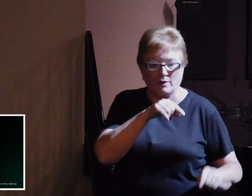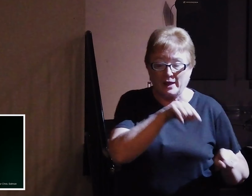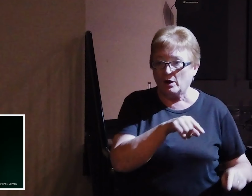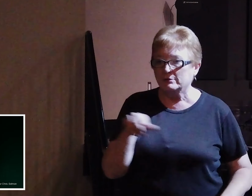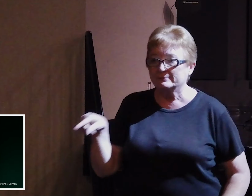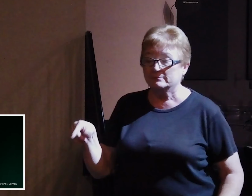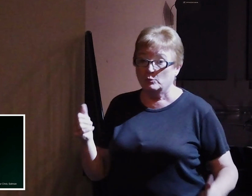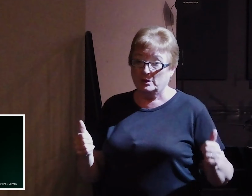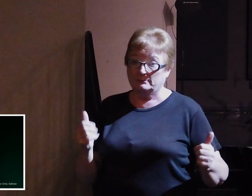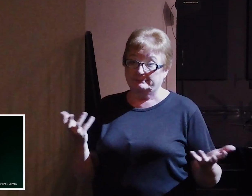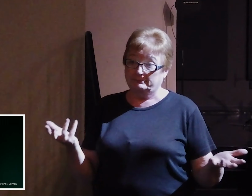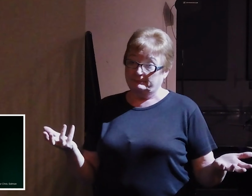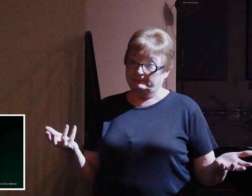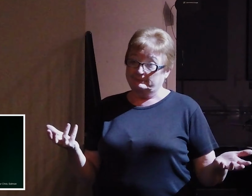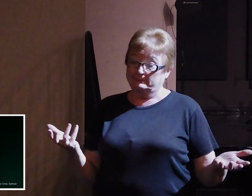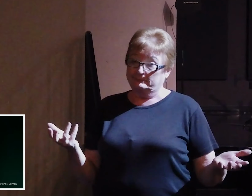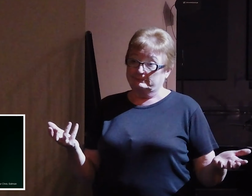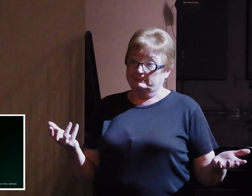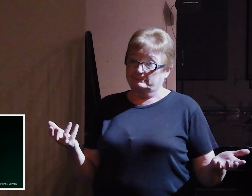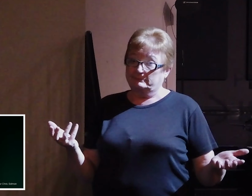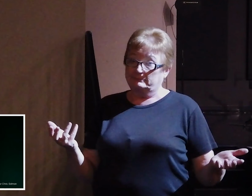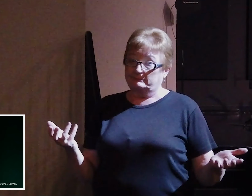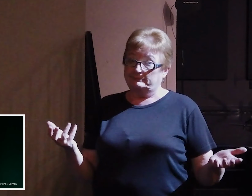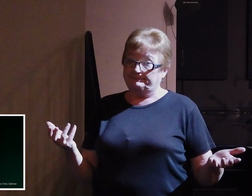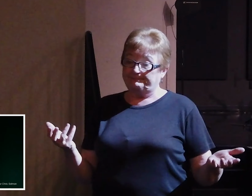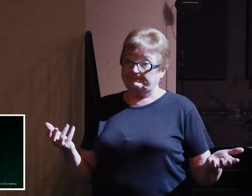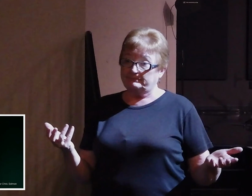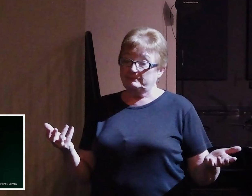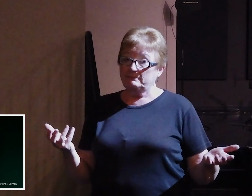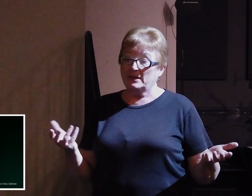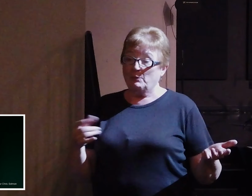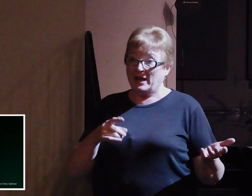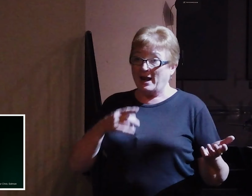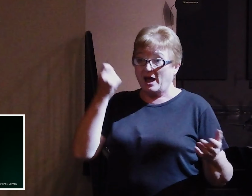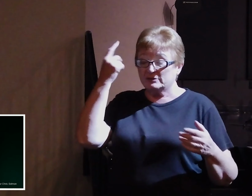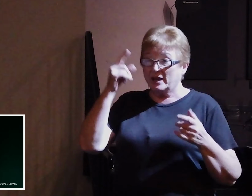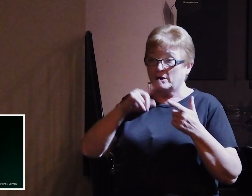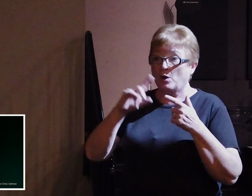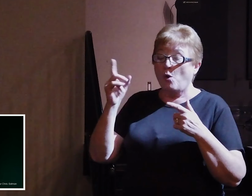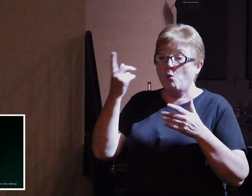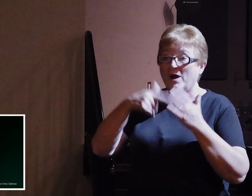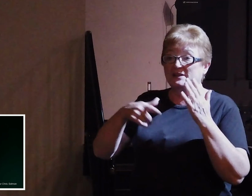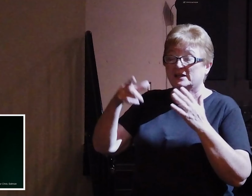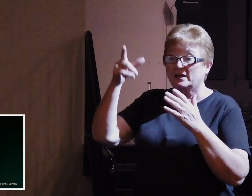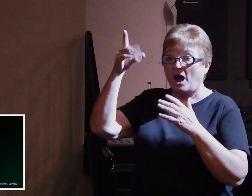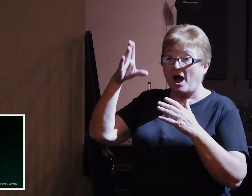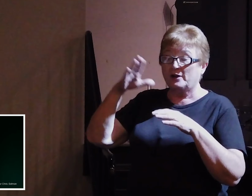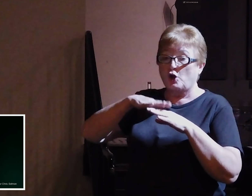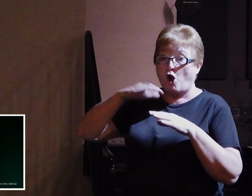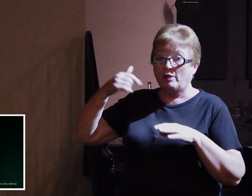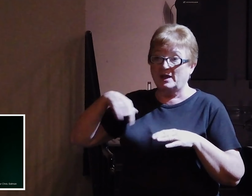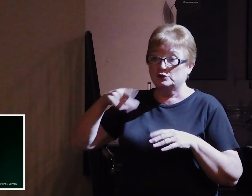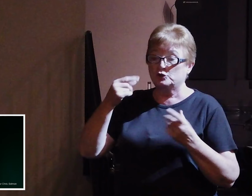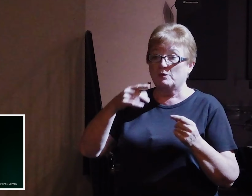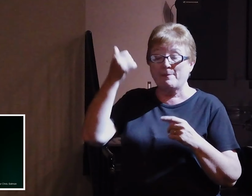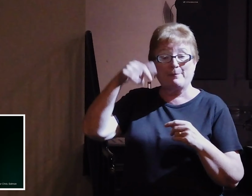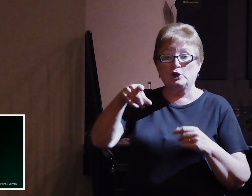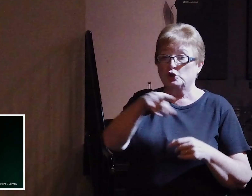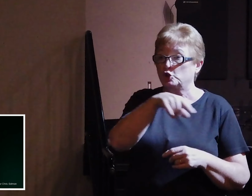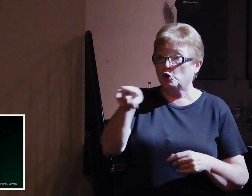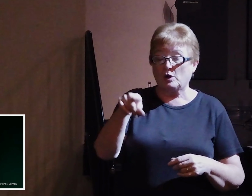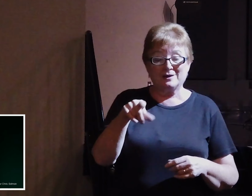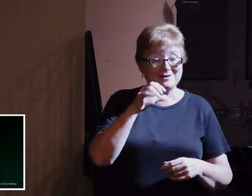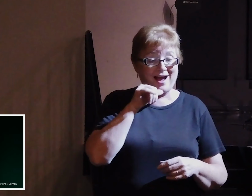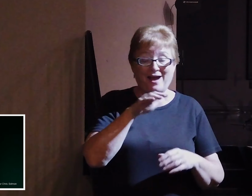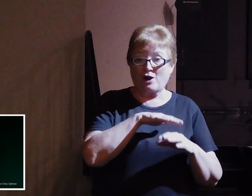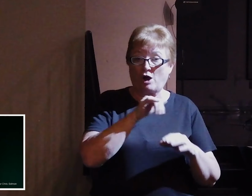We'll take a moment, we'll talk in a moment rather about what we are called to do. But first, remember what you're not called to do. In your suffering,